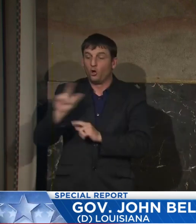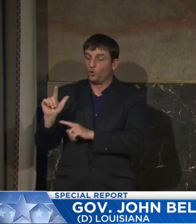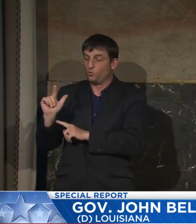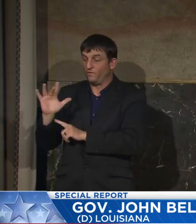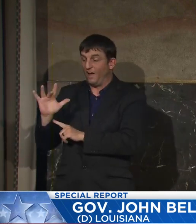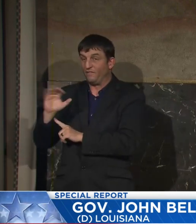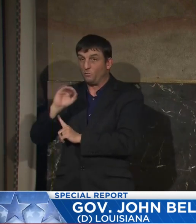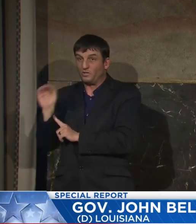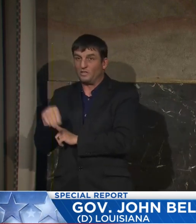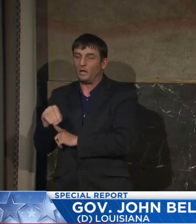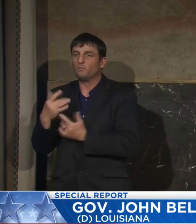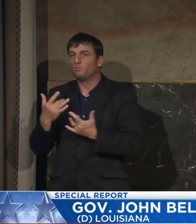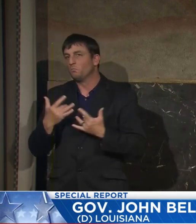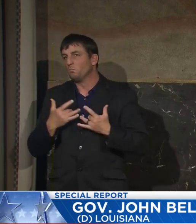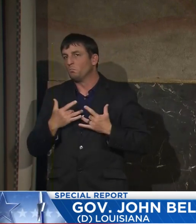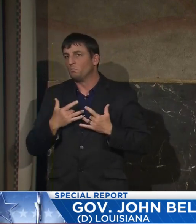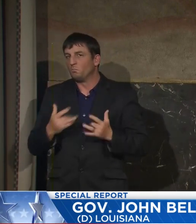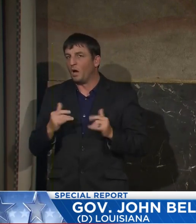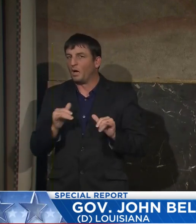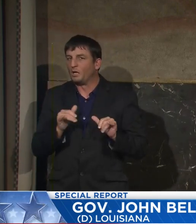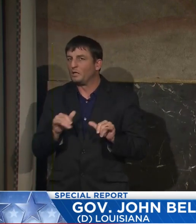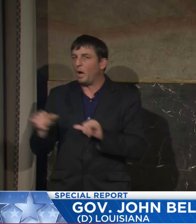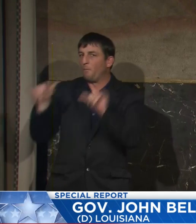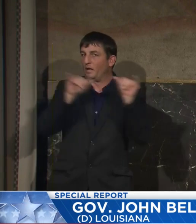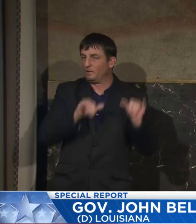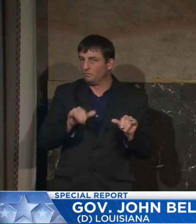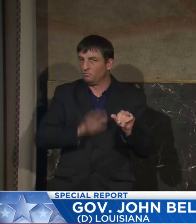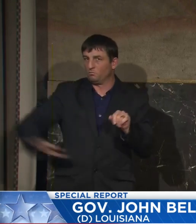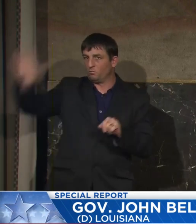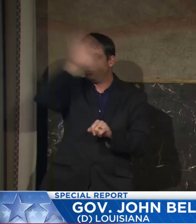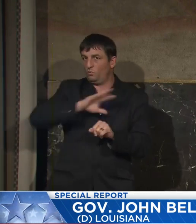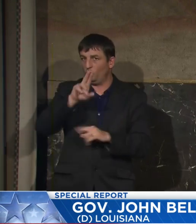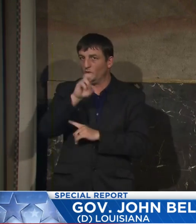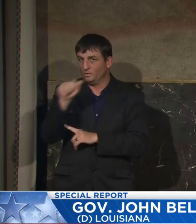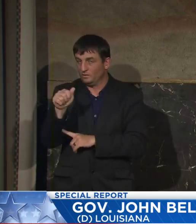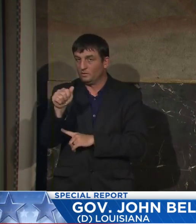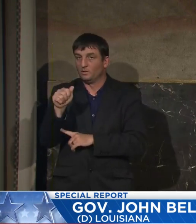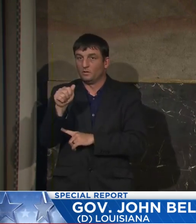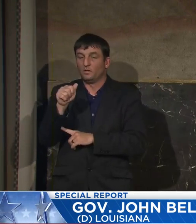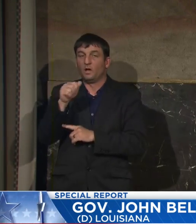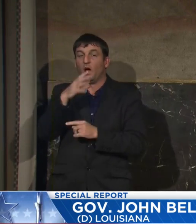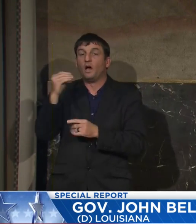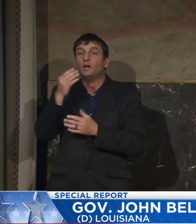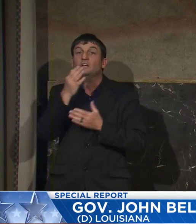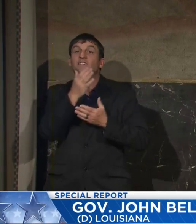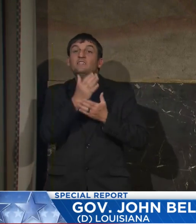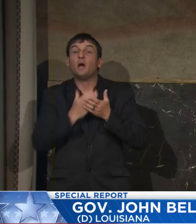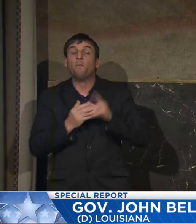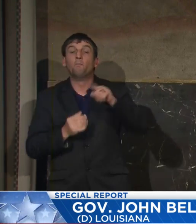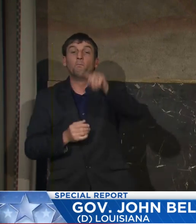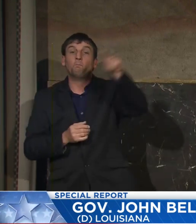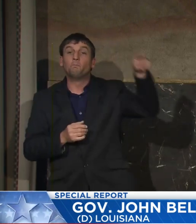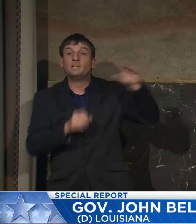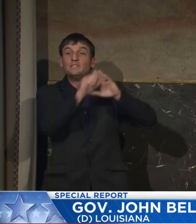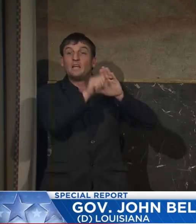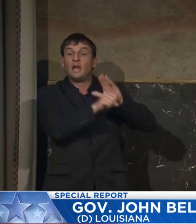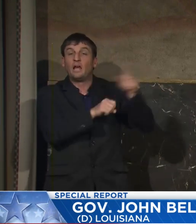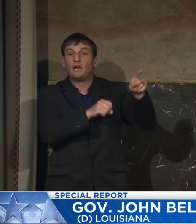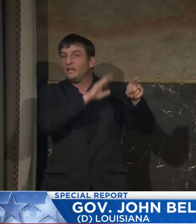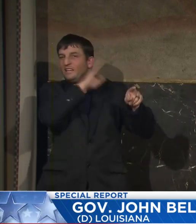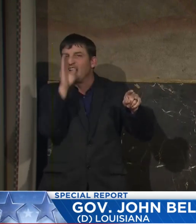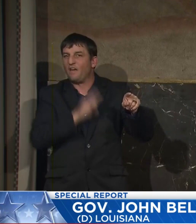common across the country. And in states that never reached the level that we did in terms of our cases per